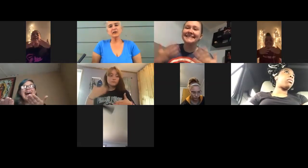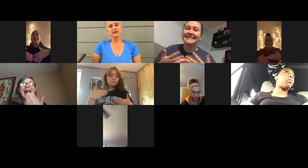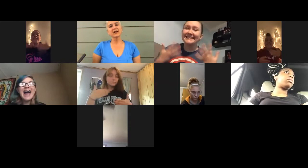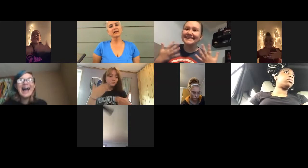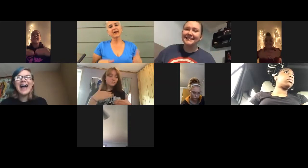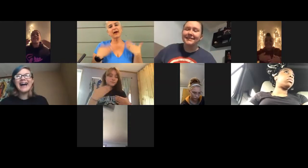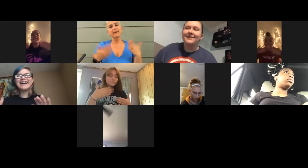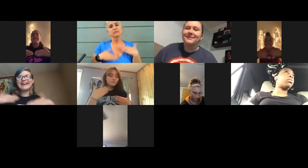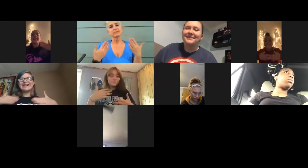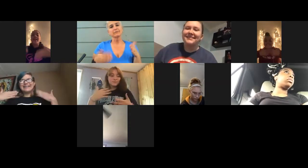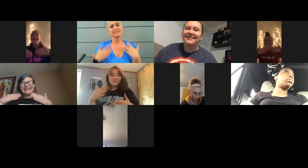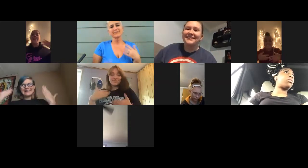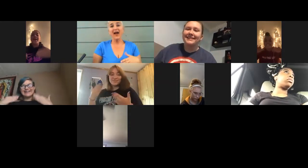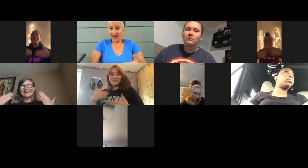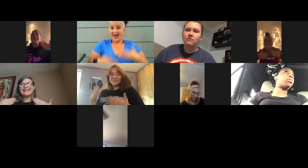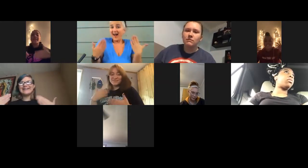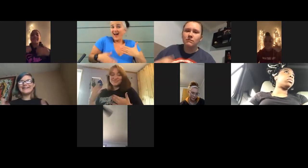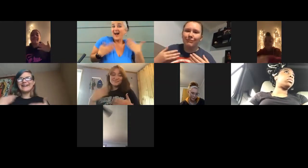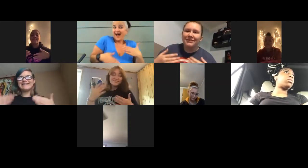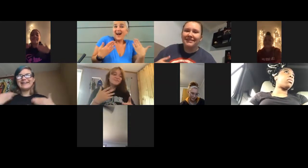But you gotta look it. You can't be like, I'm happy.